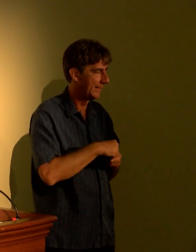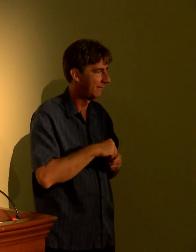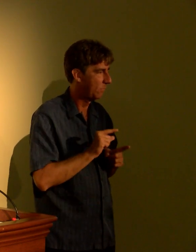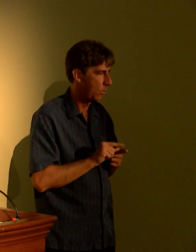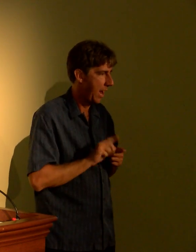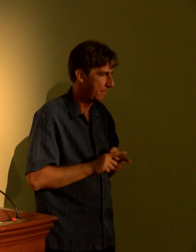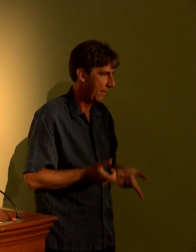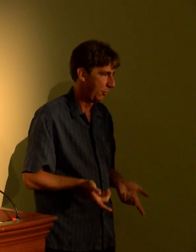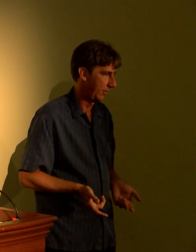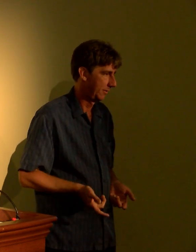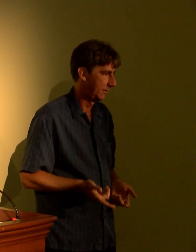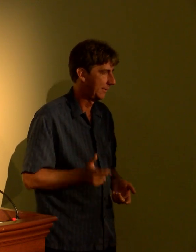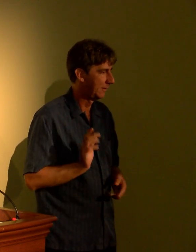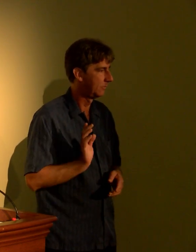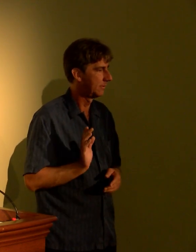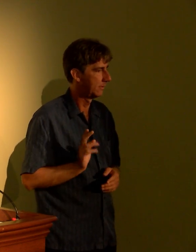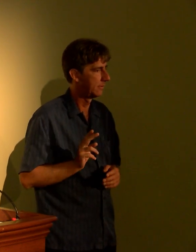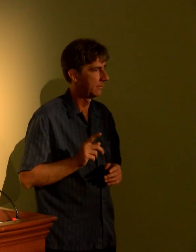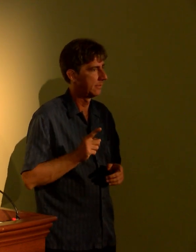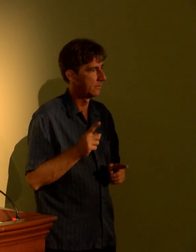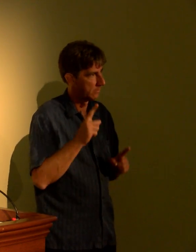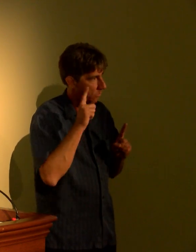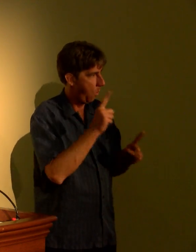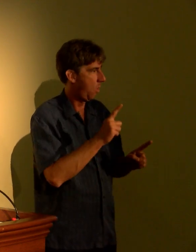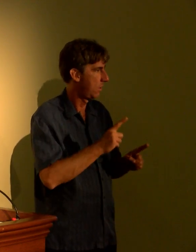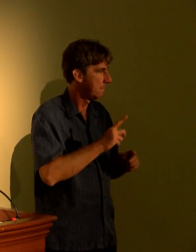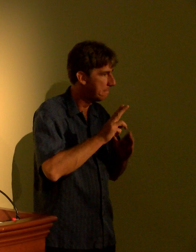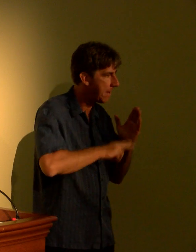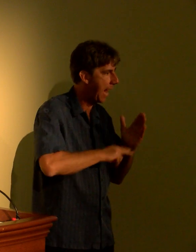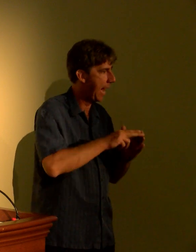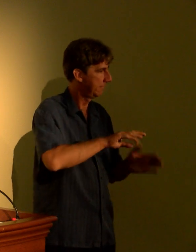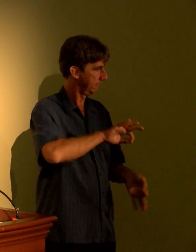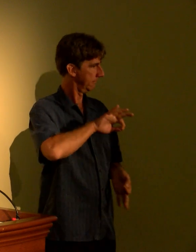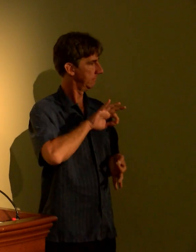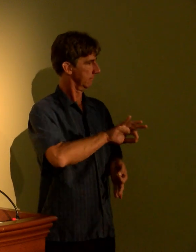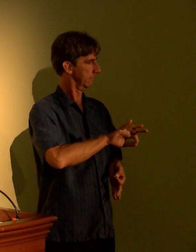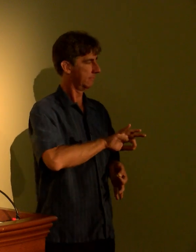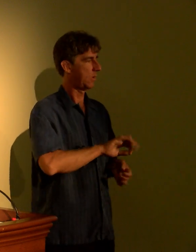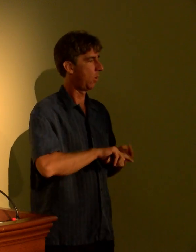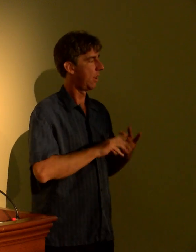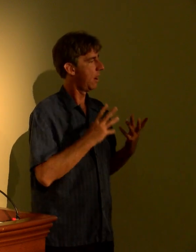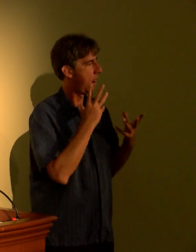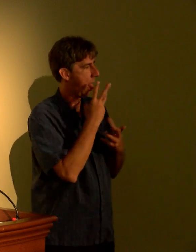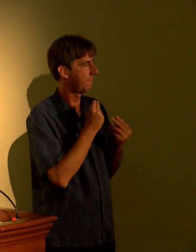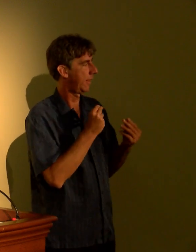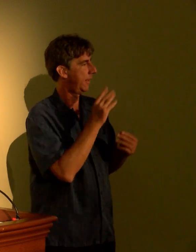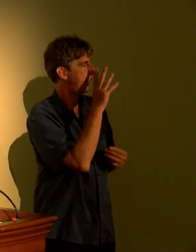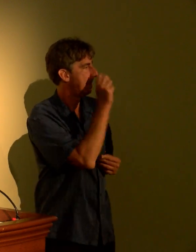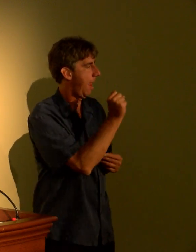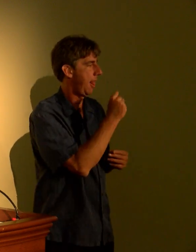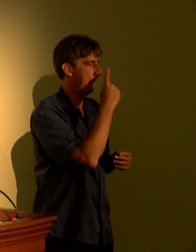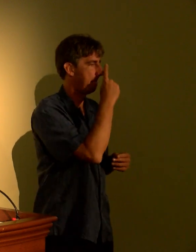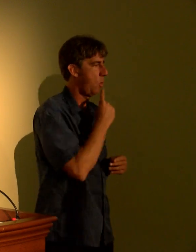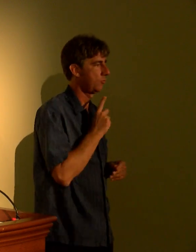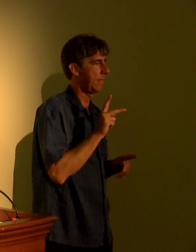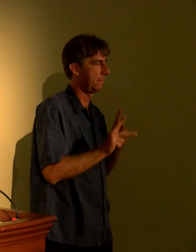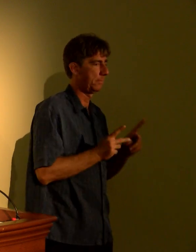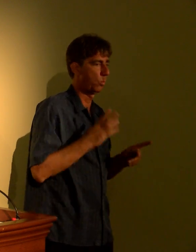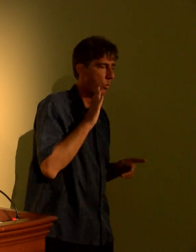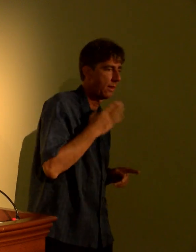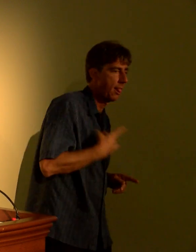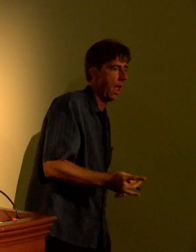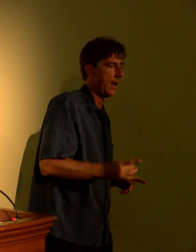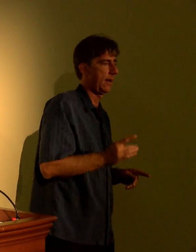artistically, do you know what I mean? He was not out to paint masterpieces. He was out to paint lovely, compelling portraits that people would like and